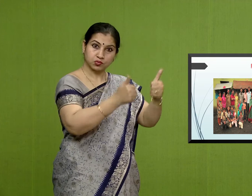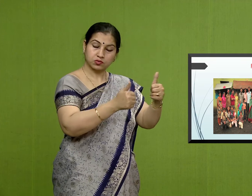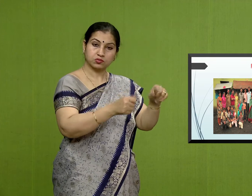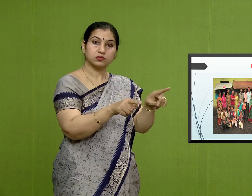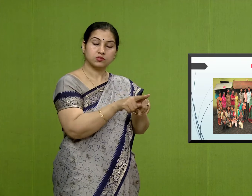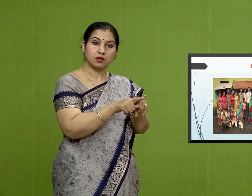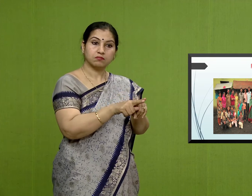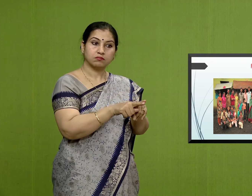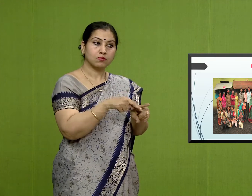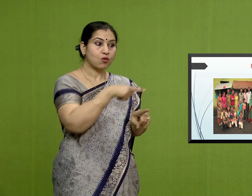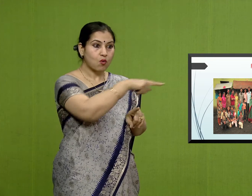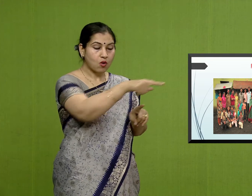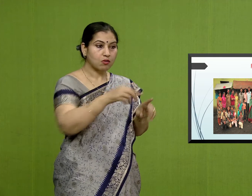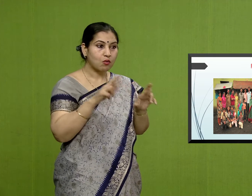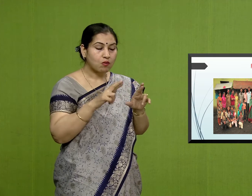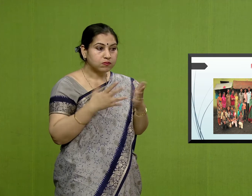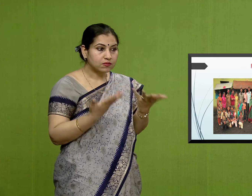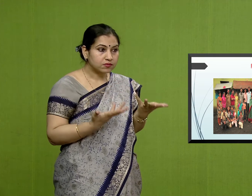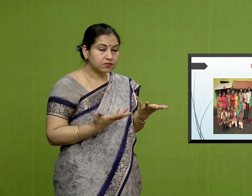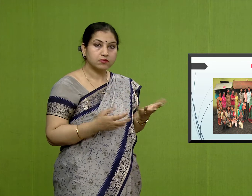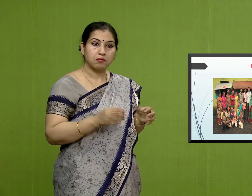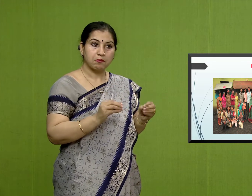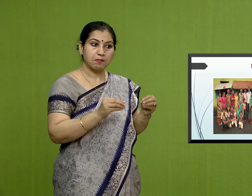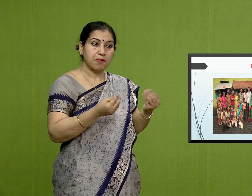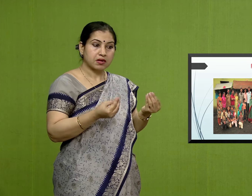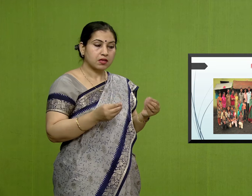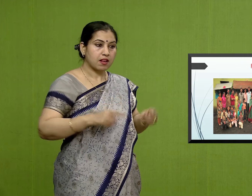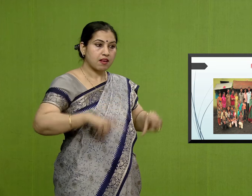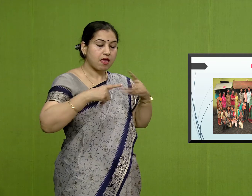and are expected to have better life in future.